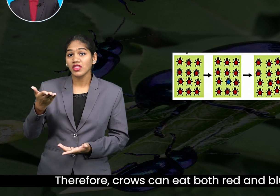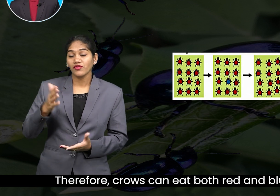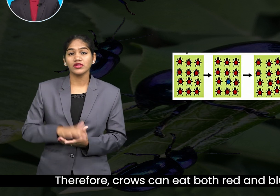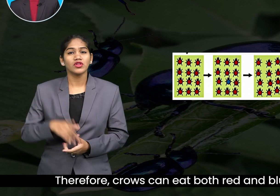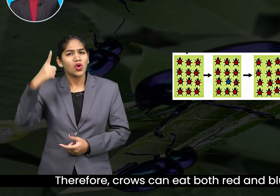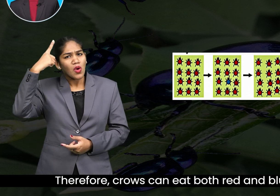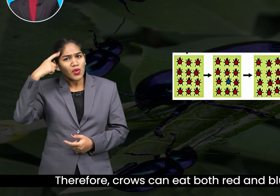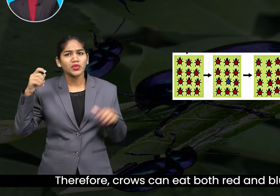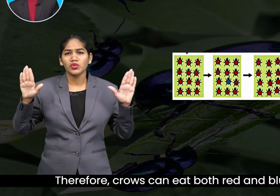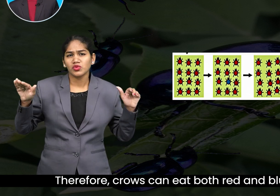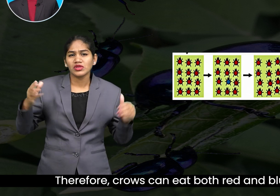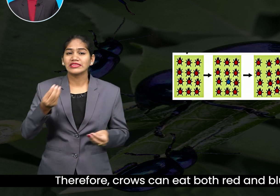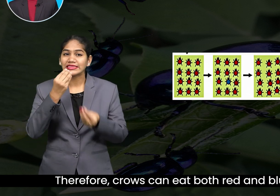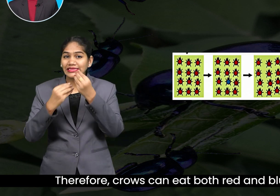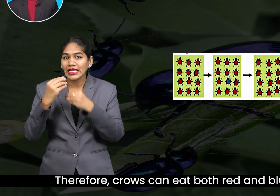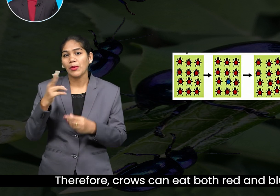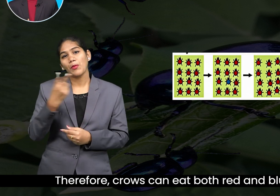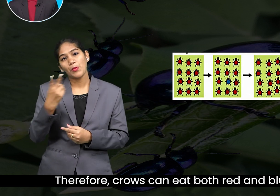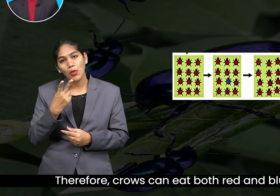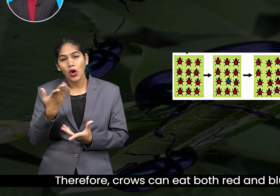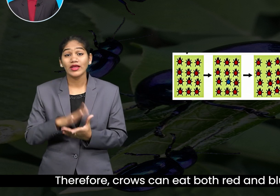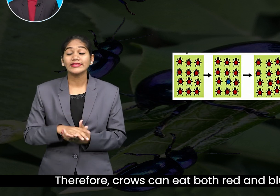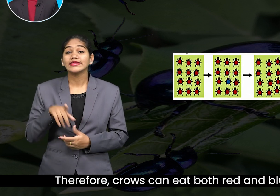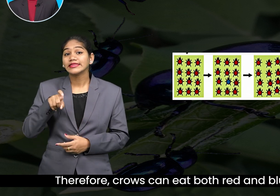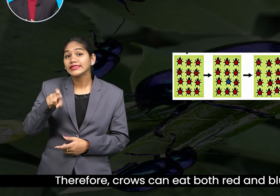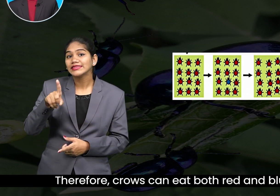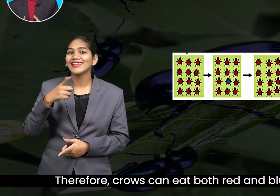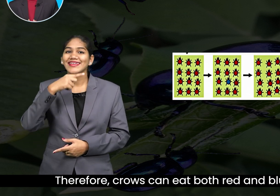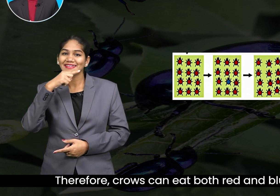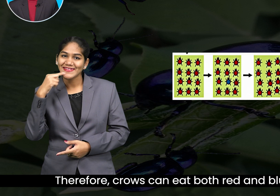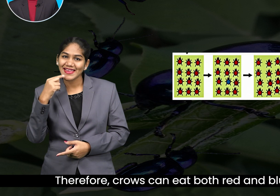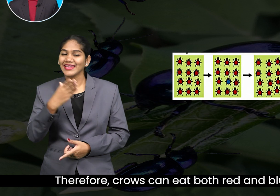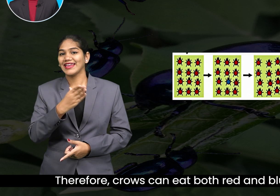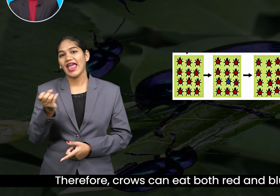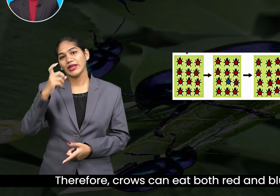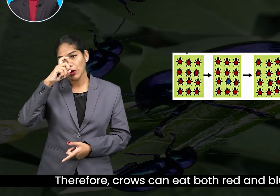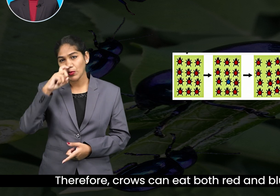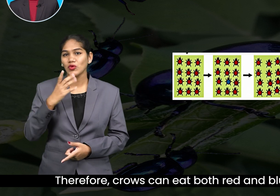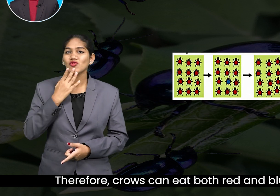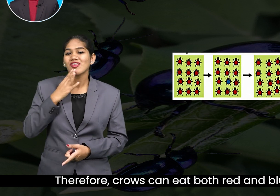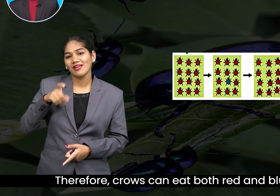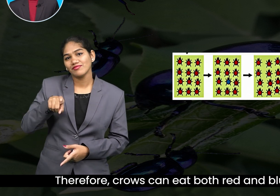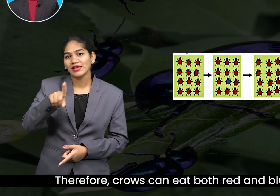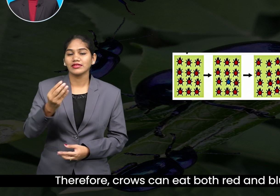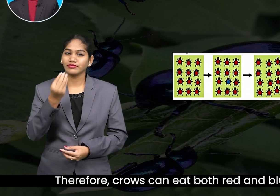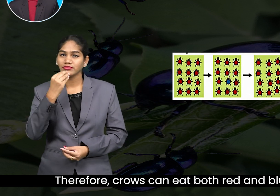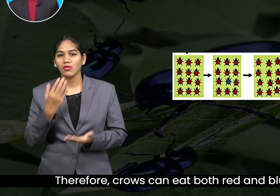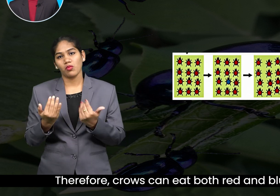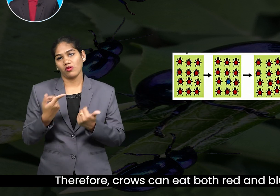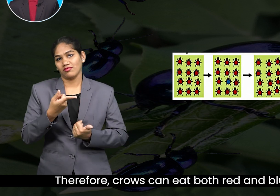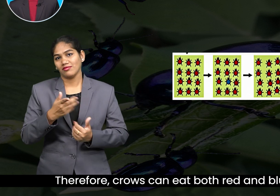Therefore, crows can eat both red and blue-colored beetles.